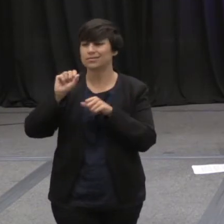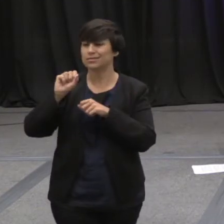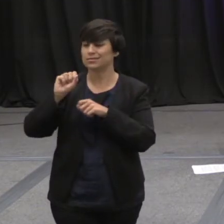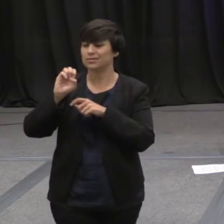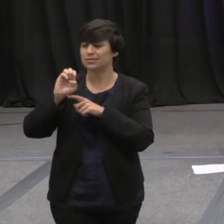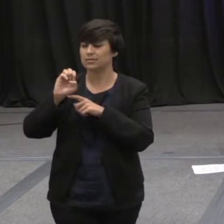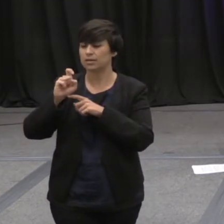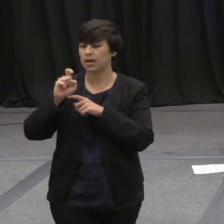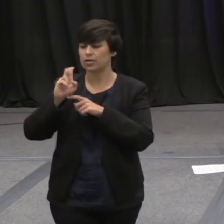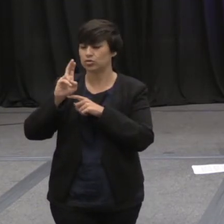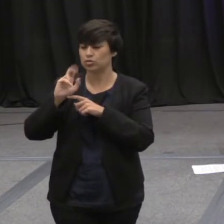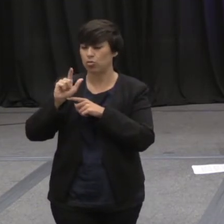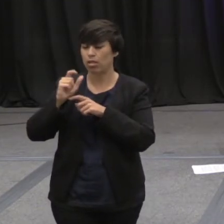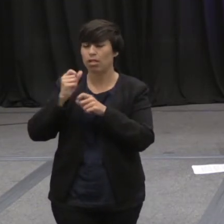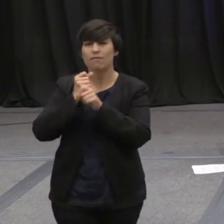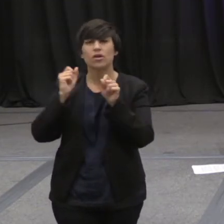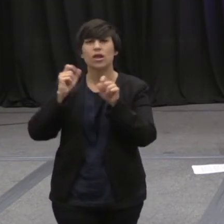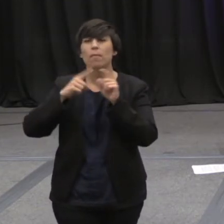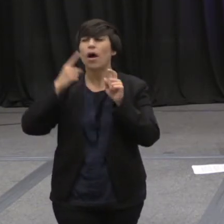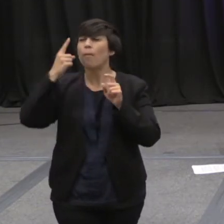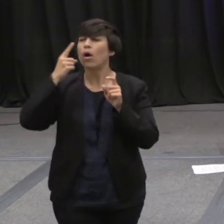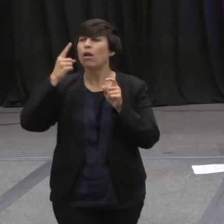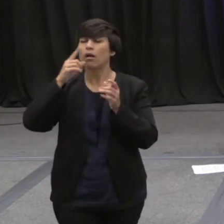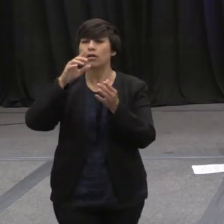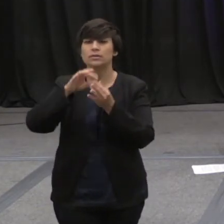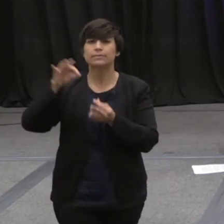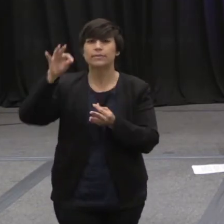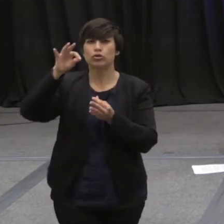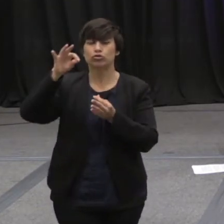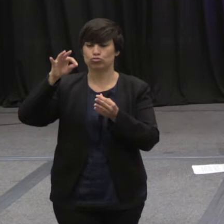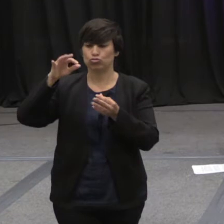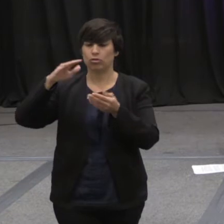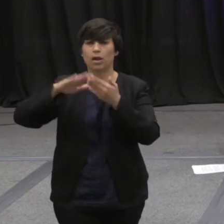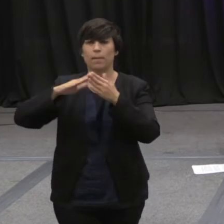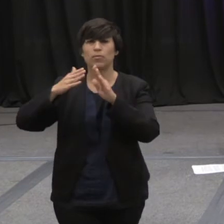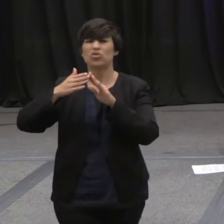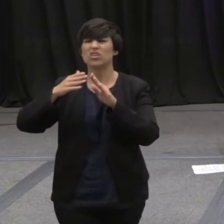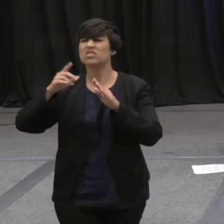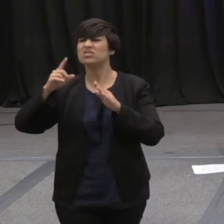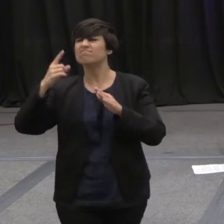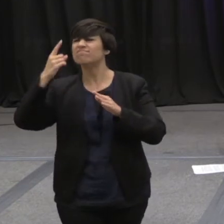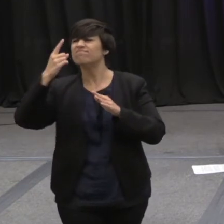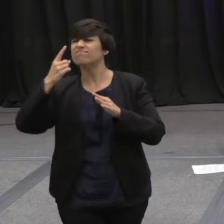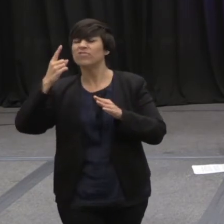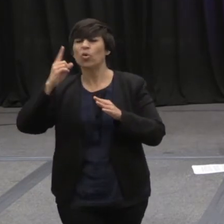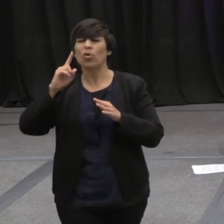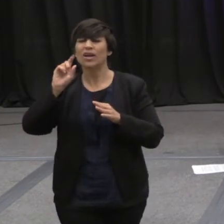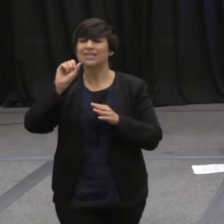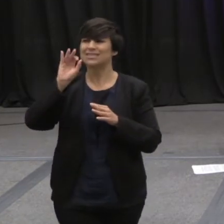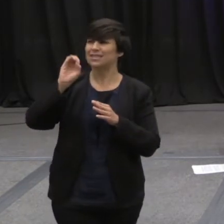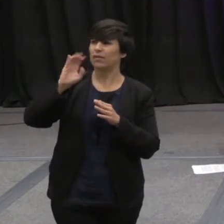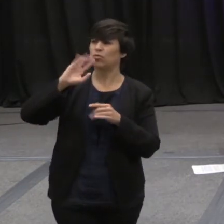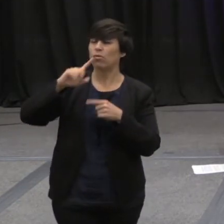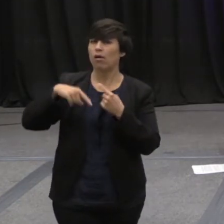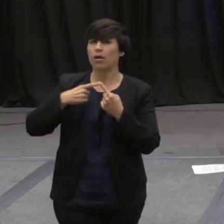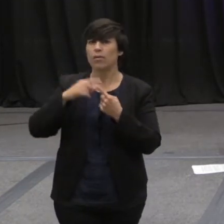spiritual communities, where is it safe currently to speak about sexuality?